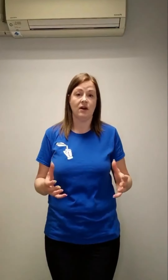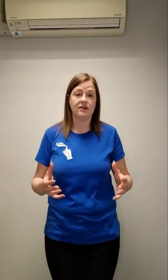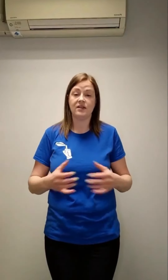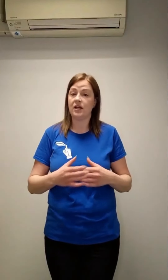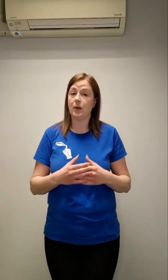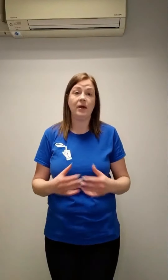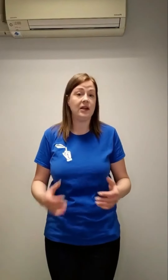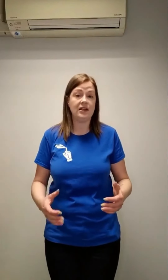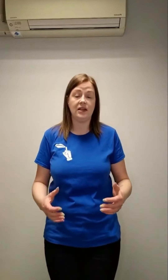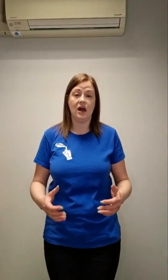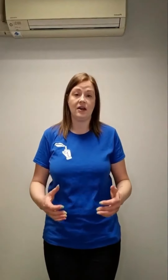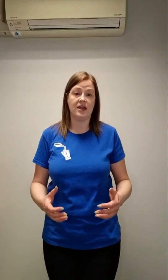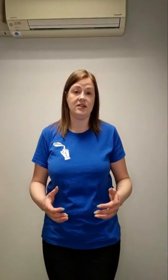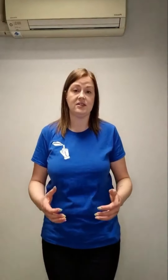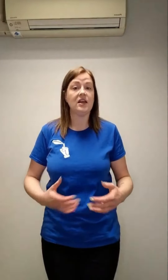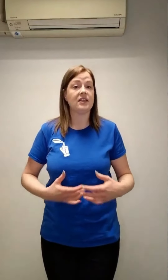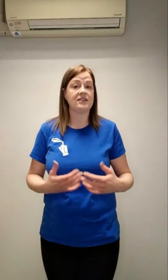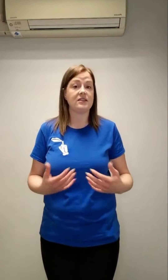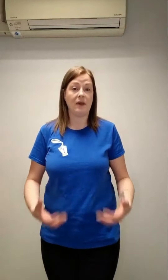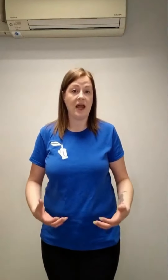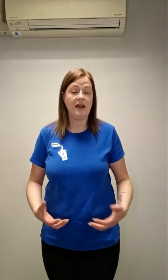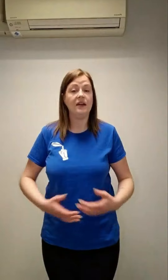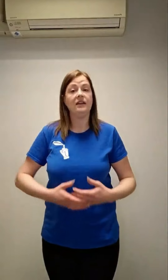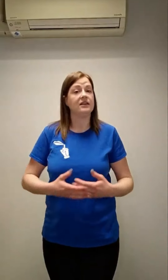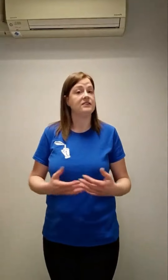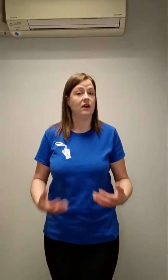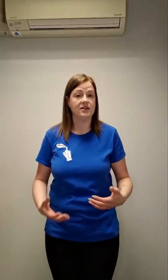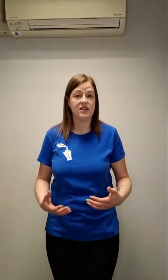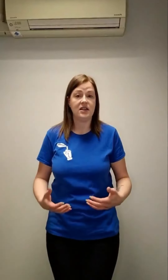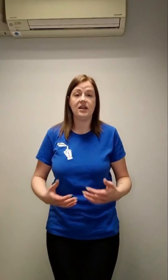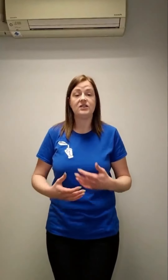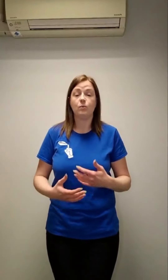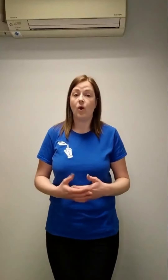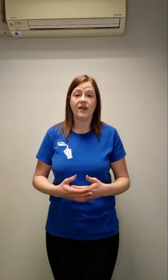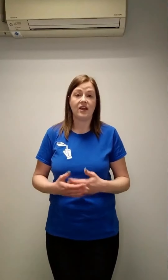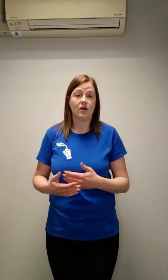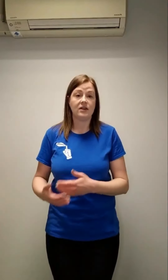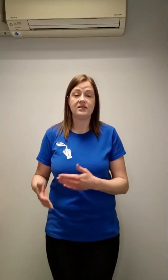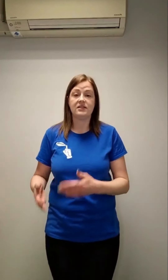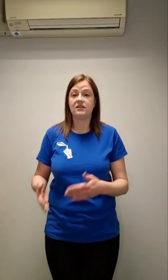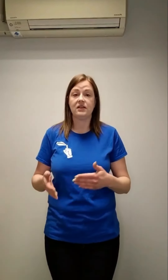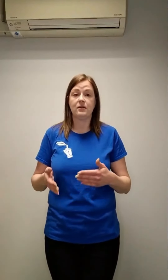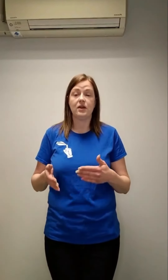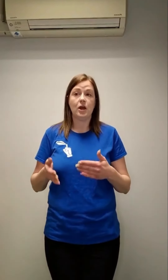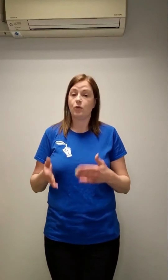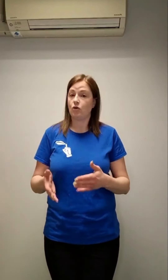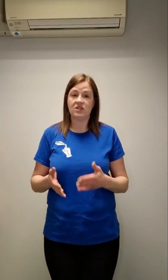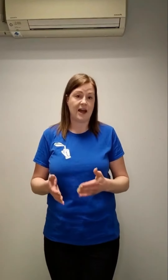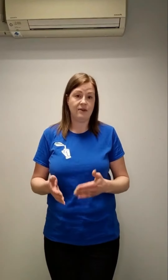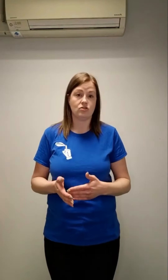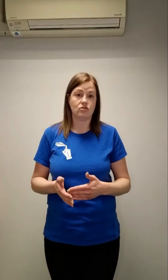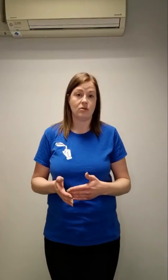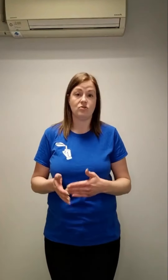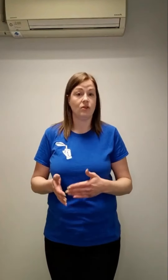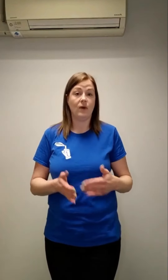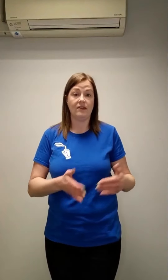signs completely unaided. That's the plan, that's the idea, it's why they are consistently broken down in the description the way that